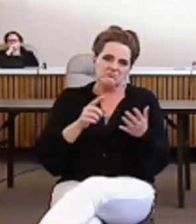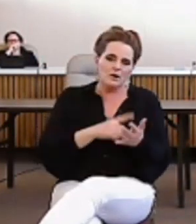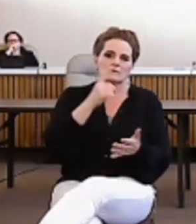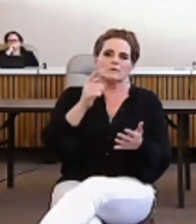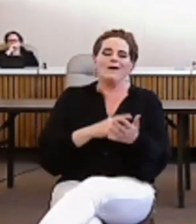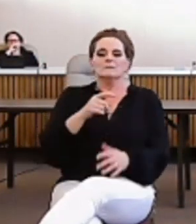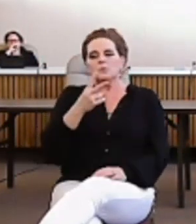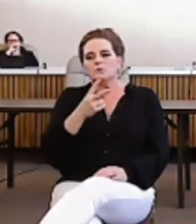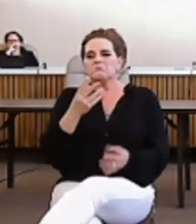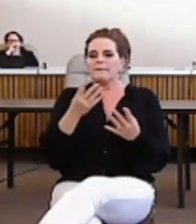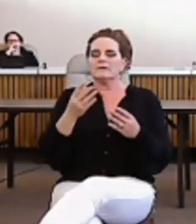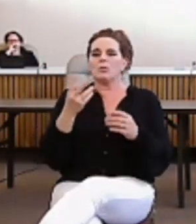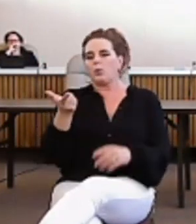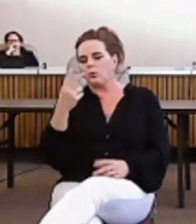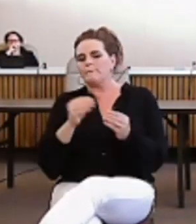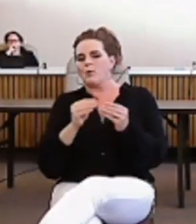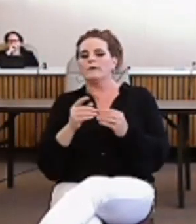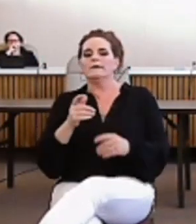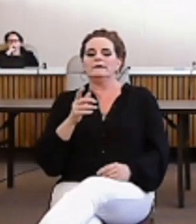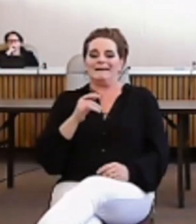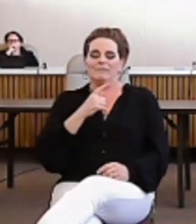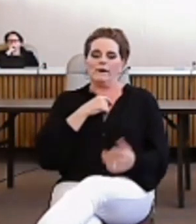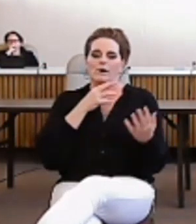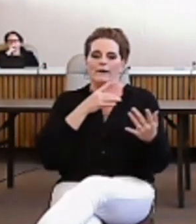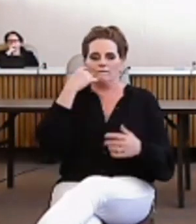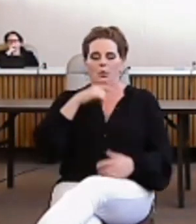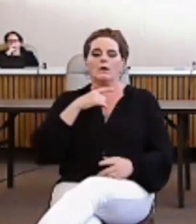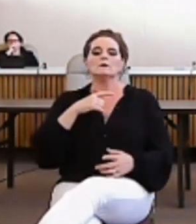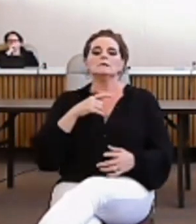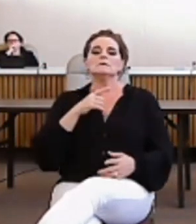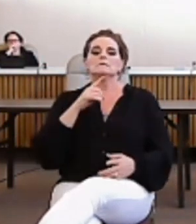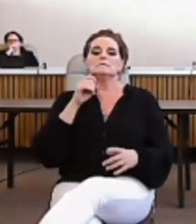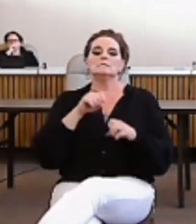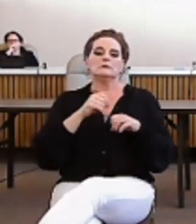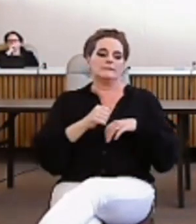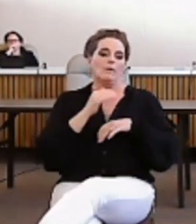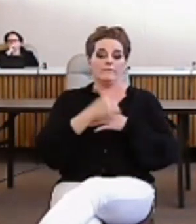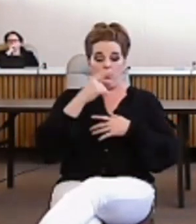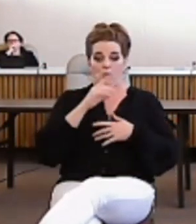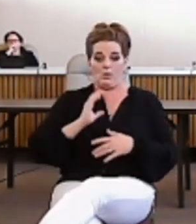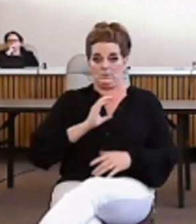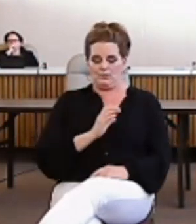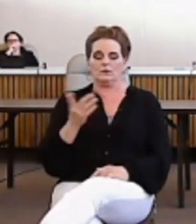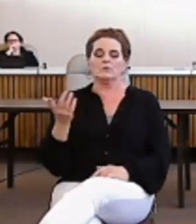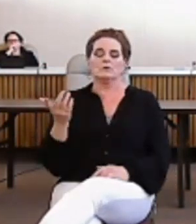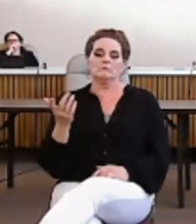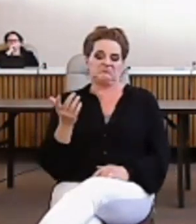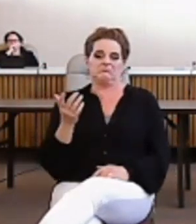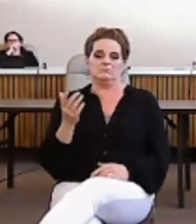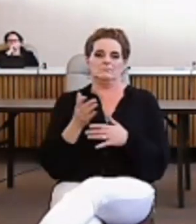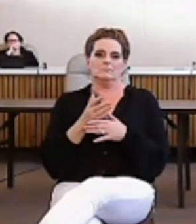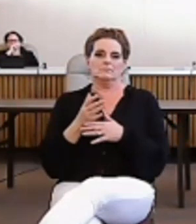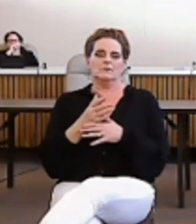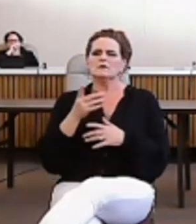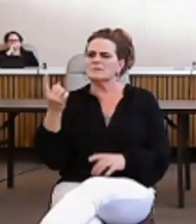more if we have several waiting for delivery to a customer. The average person driving, was someone asking a